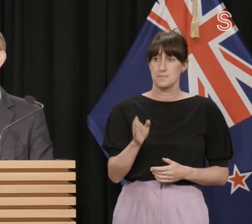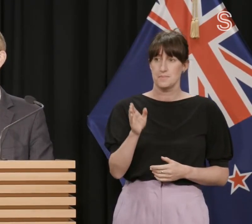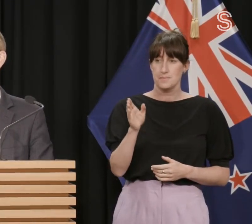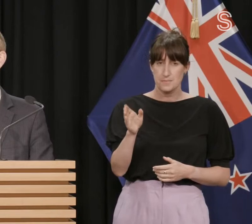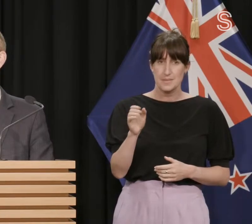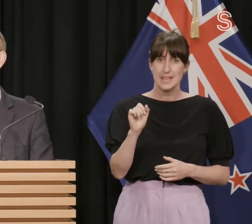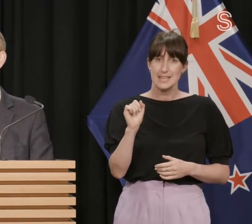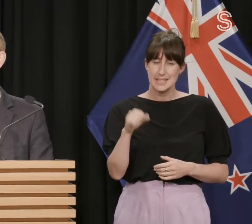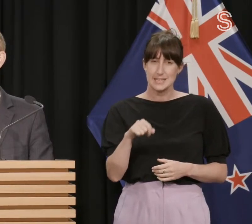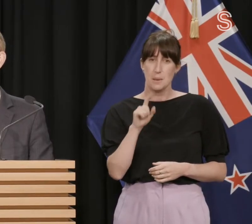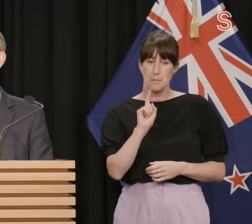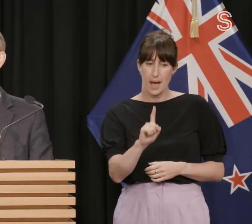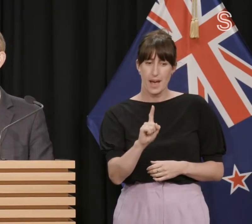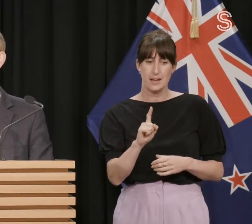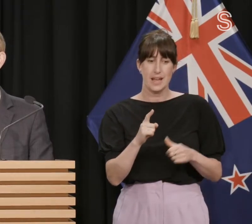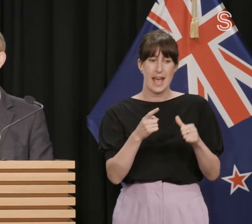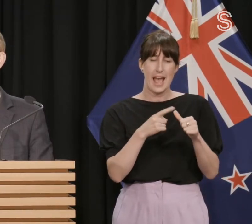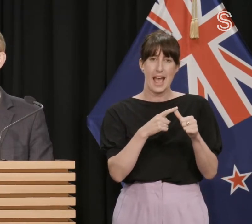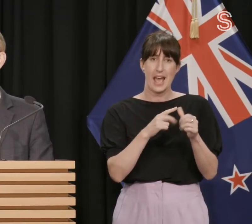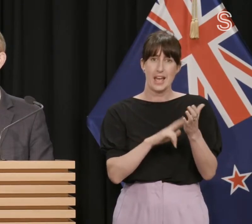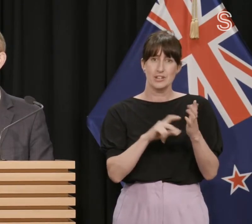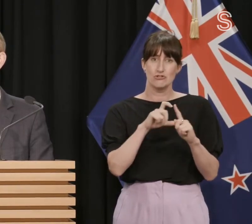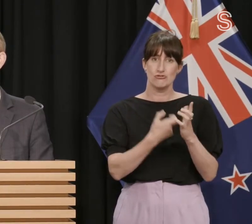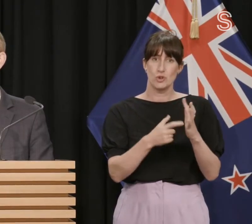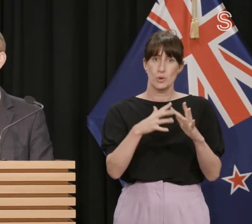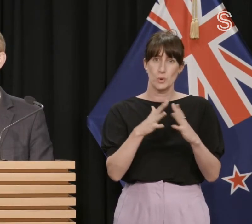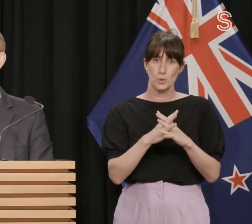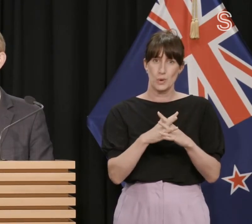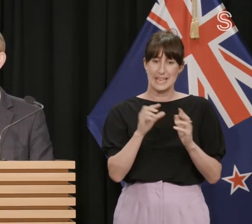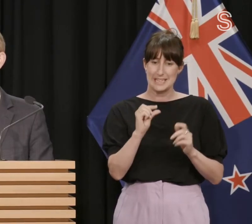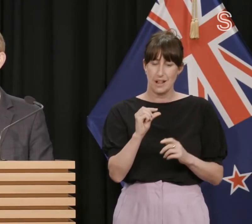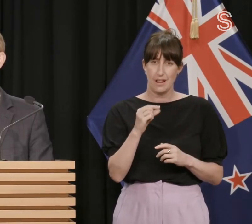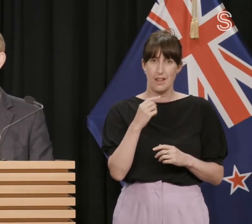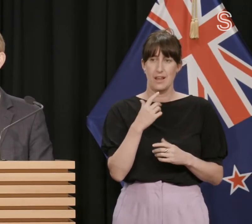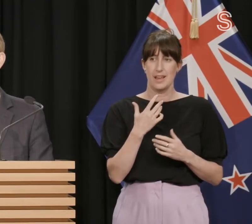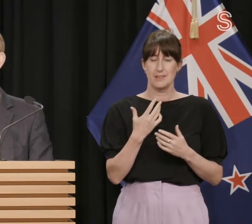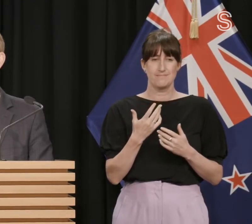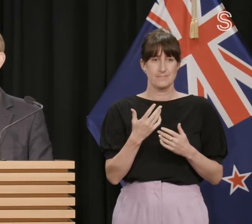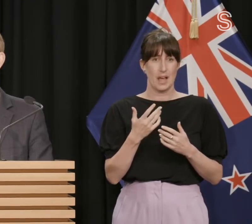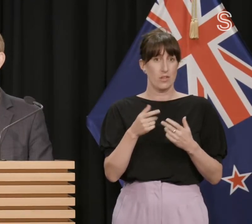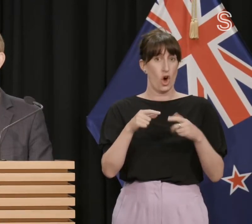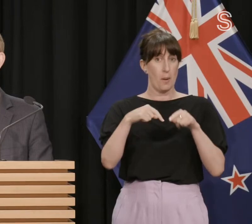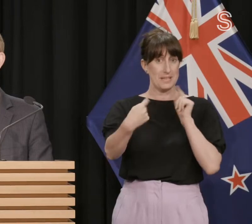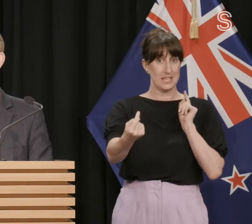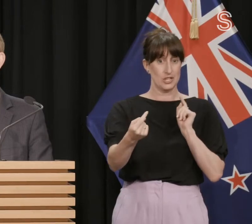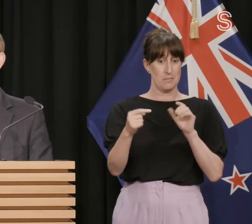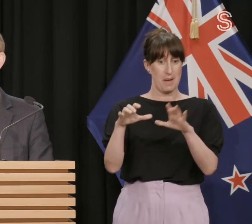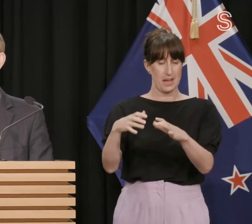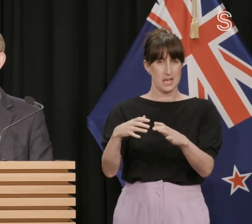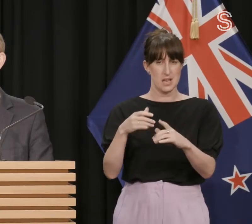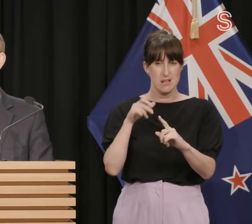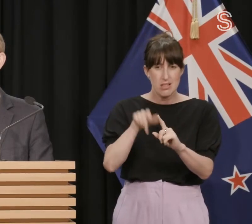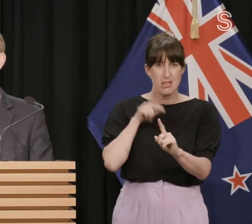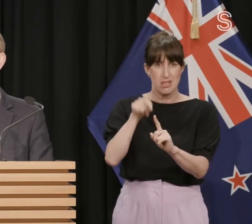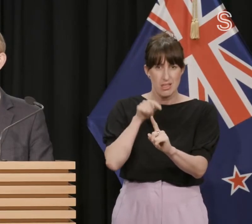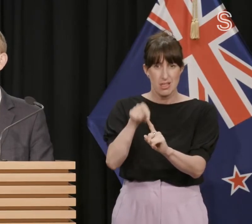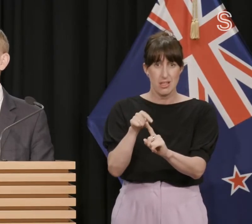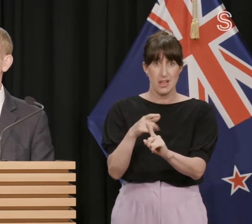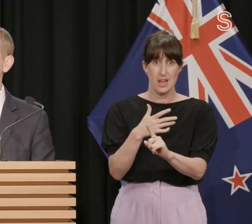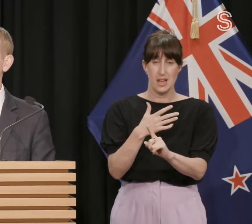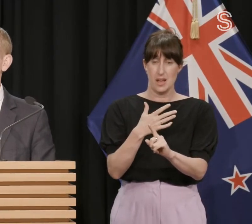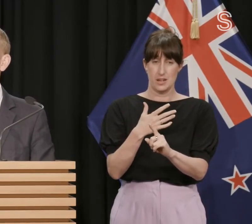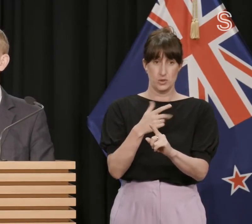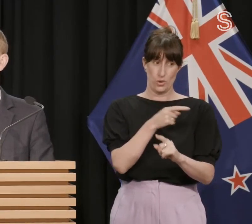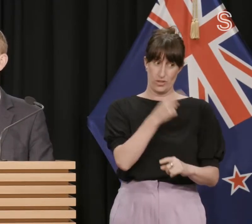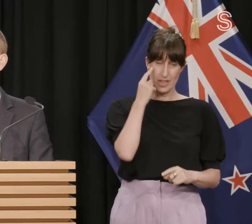As we've seen, Andrew Little has taken a lot of flack for health from the opposition. Do you think that Aisha Verrill is an experienced enough politician to cope with that? Yes, I